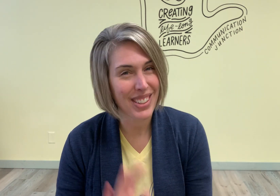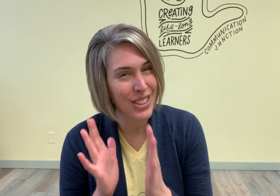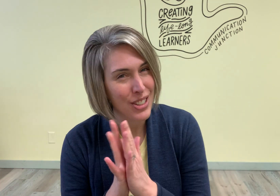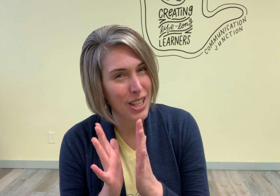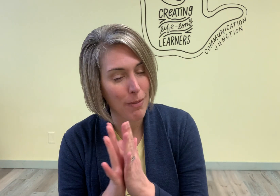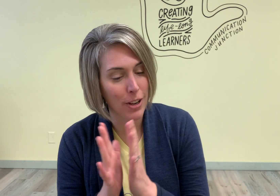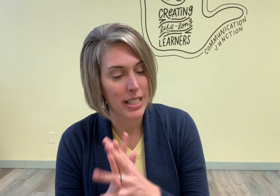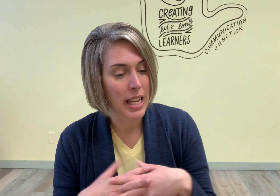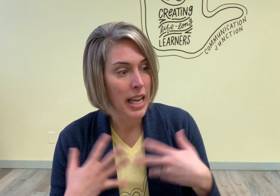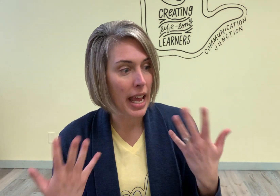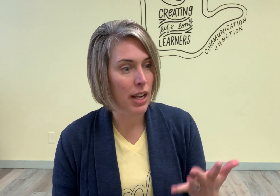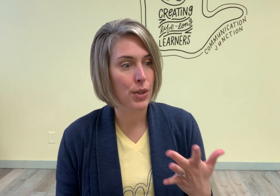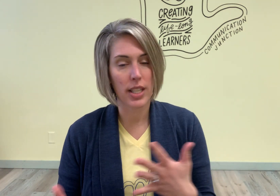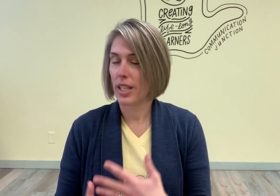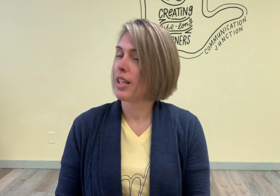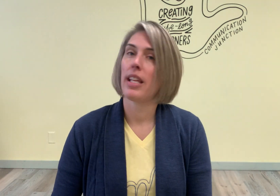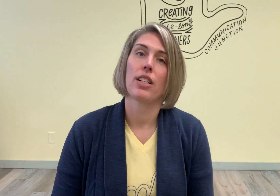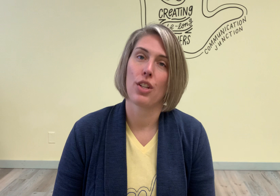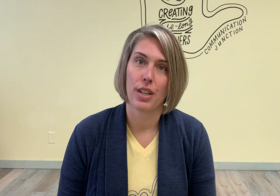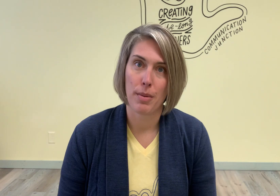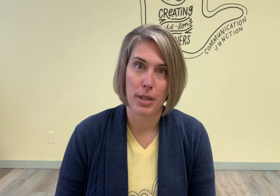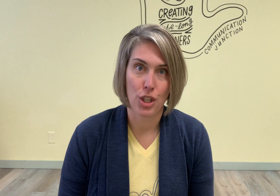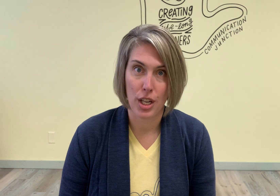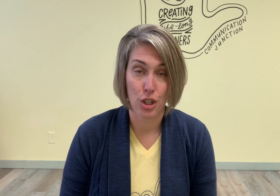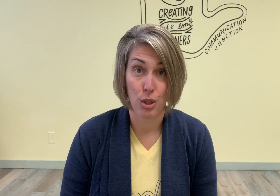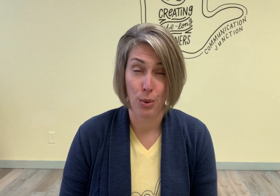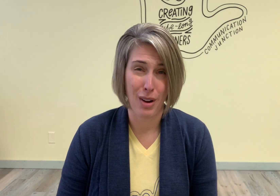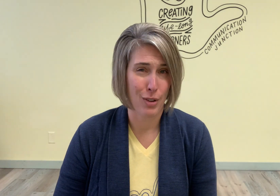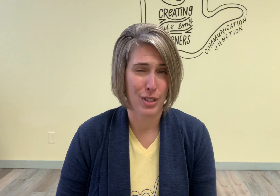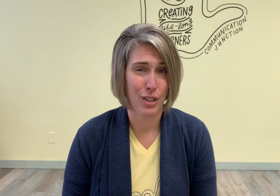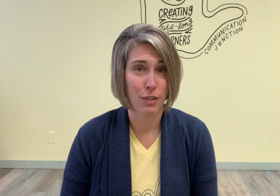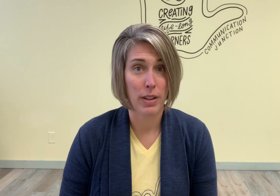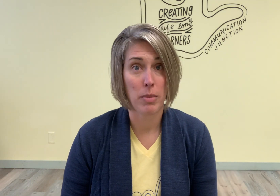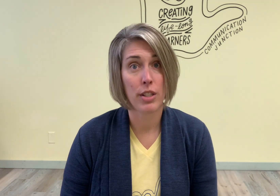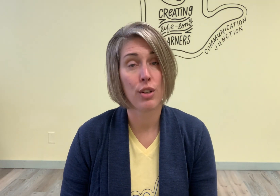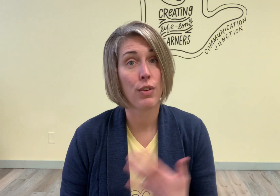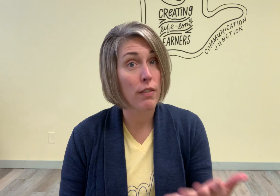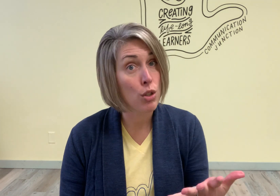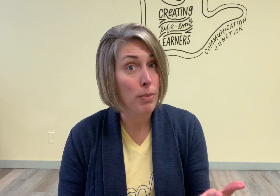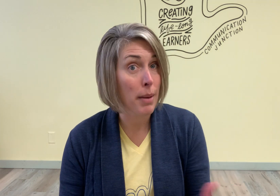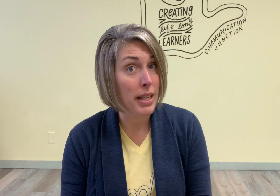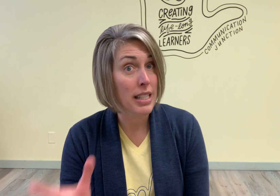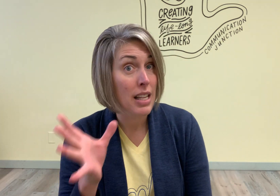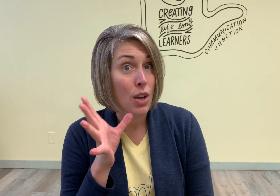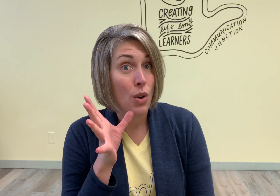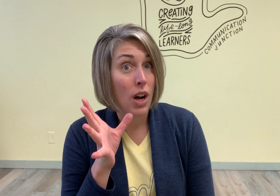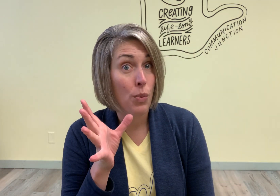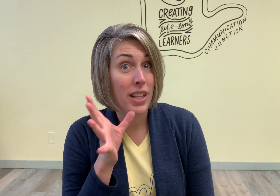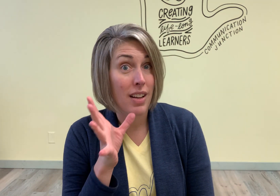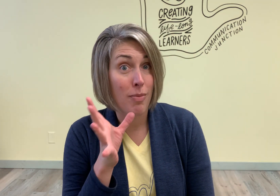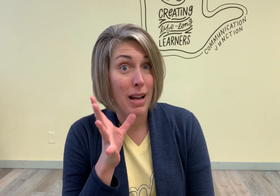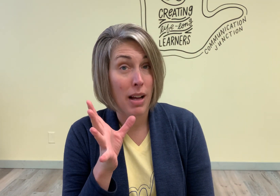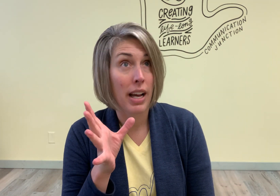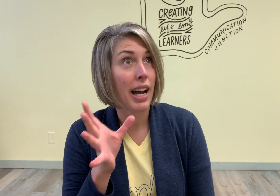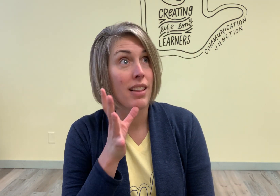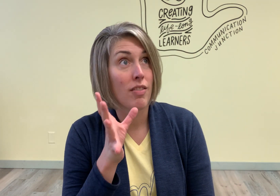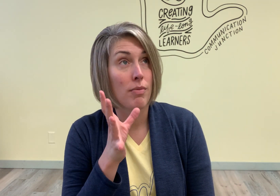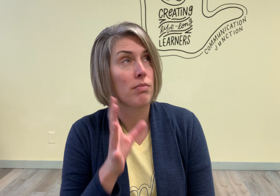Good job, friends. And I really think that that song can be changed to whoever's in your family. So if you have two mommies, I love